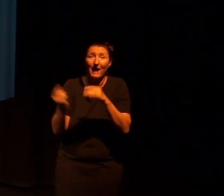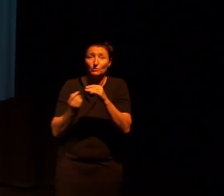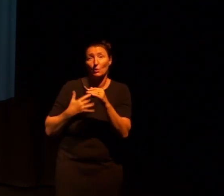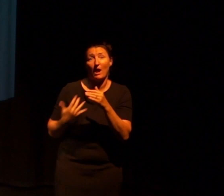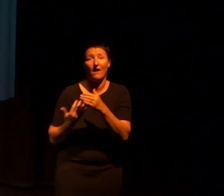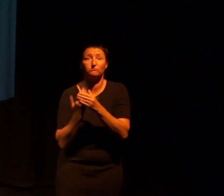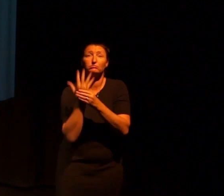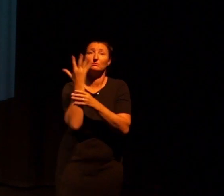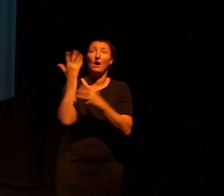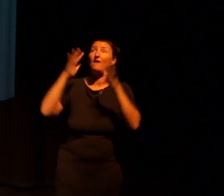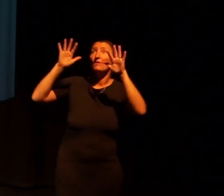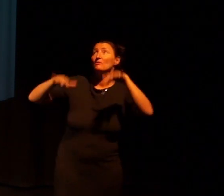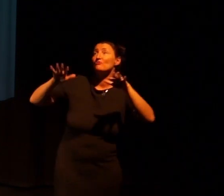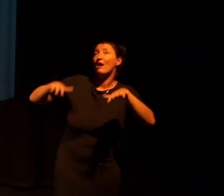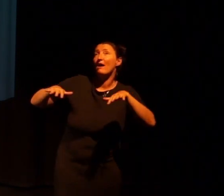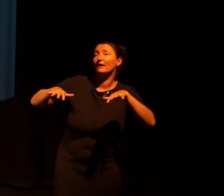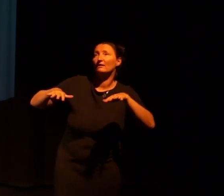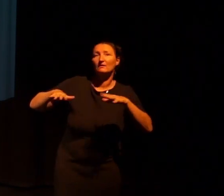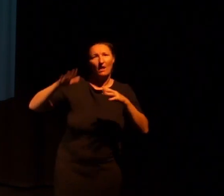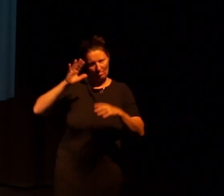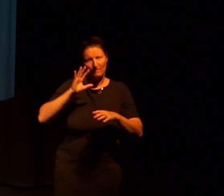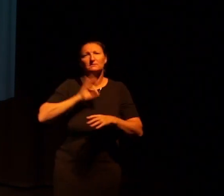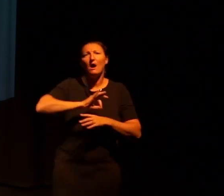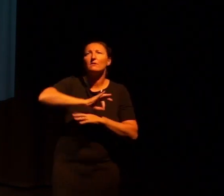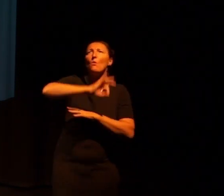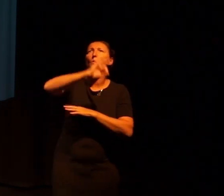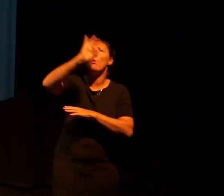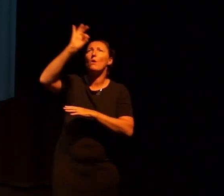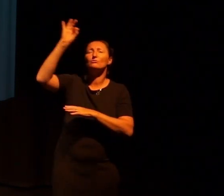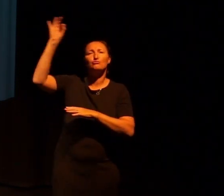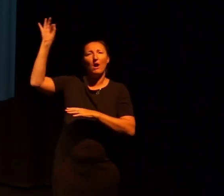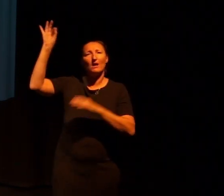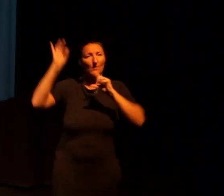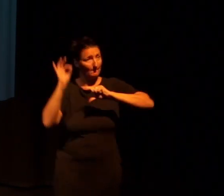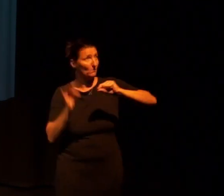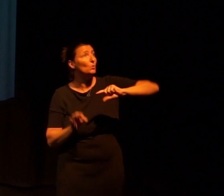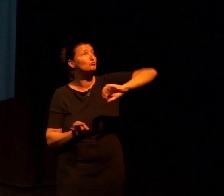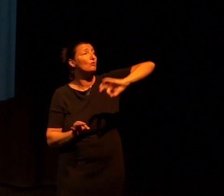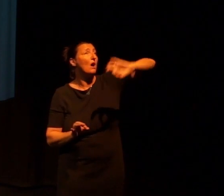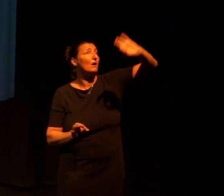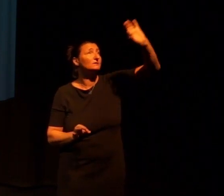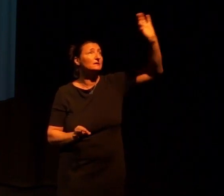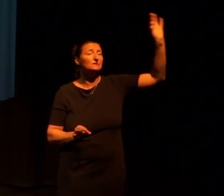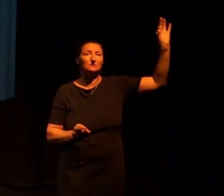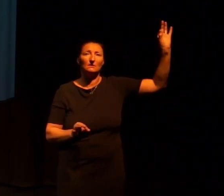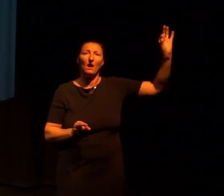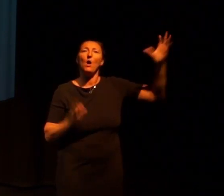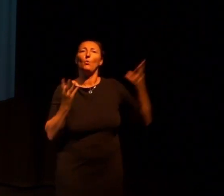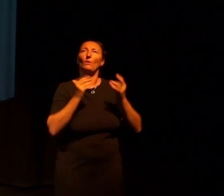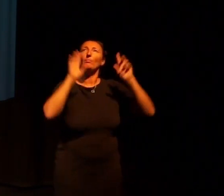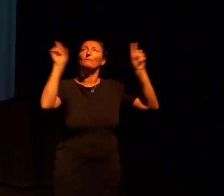after rains. The sun doesn't forget to rise, neither does the moon. With them peaks my